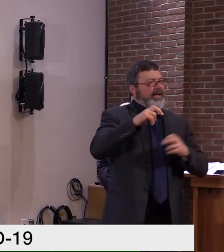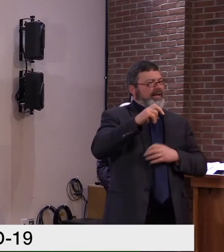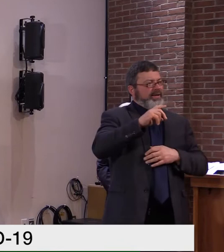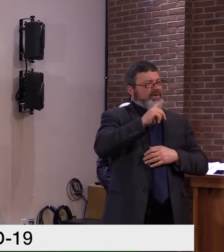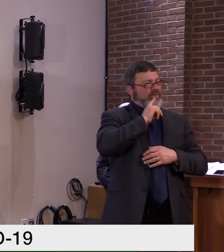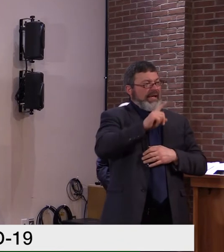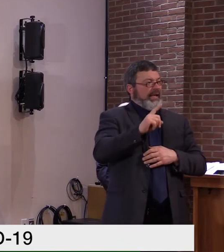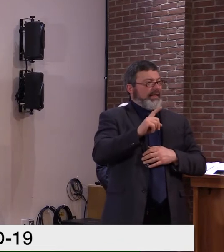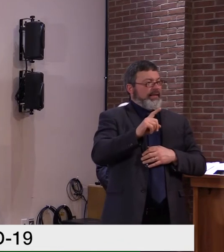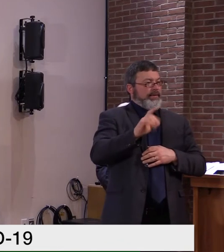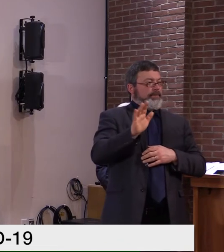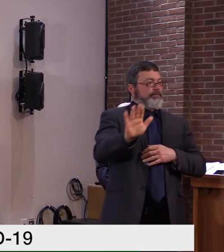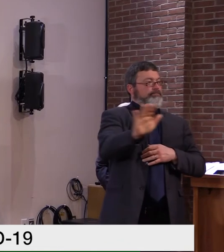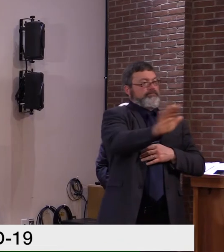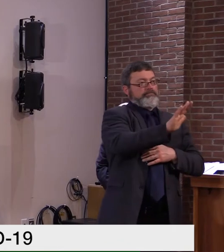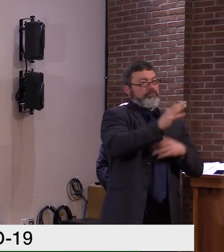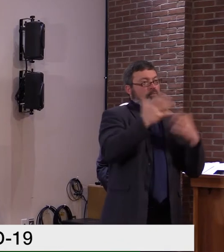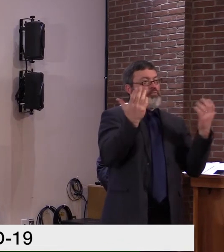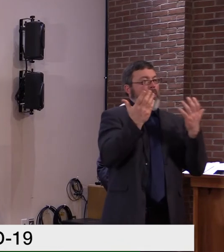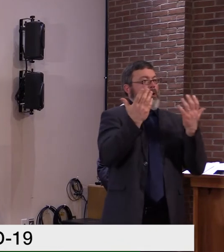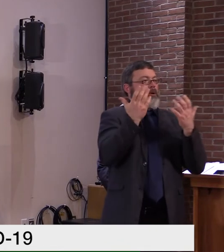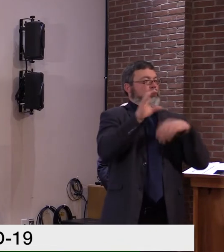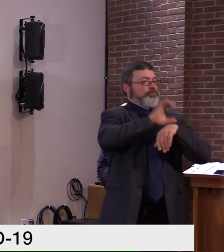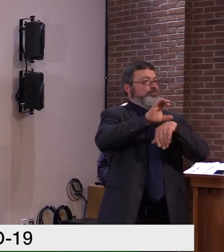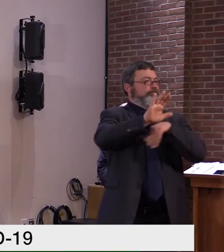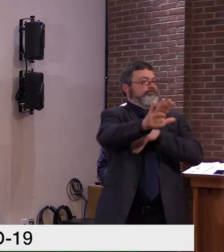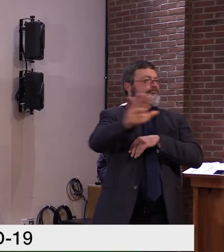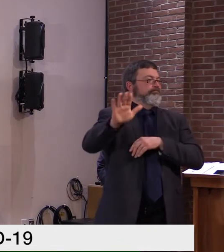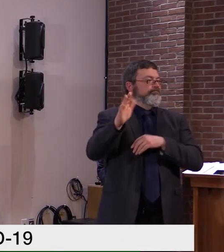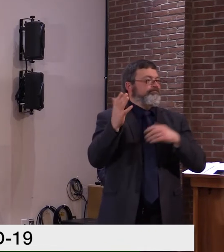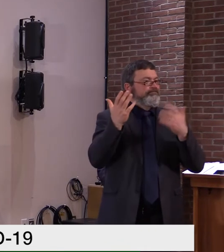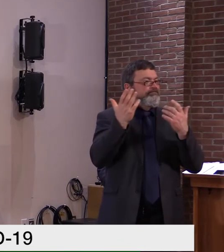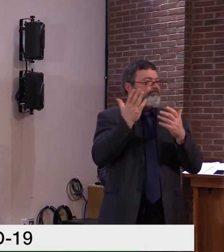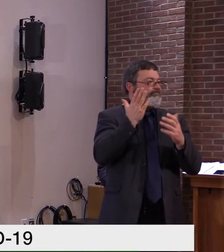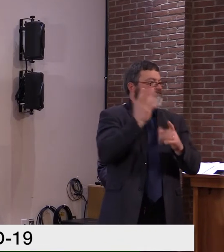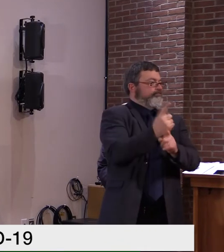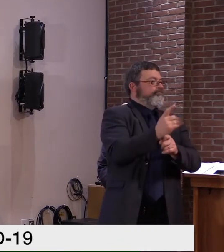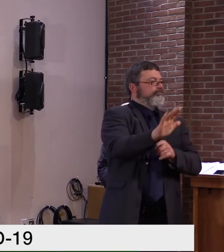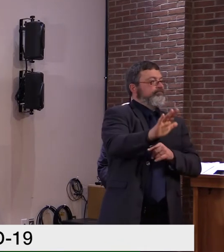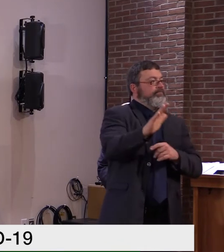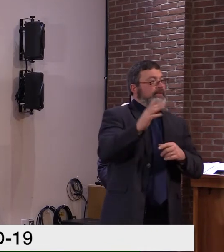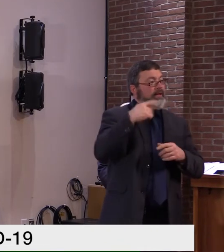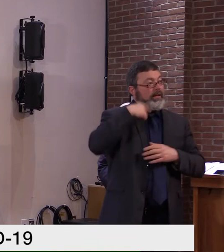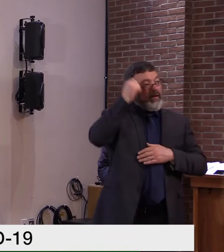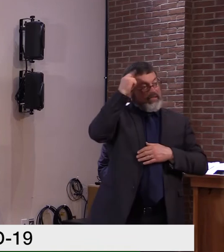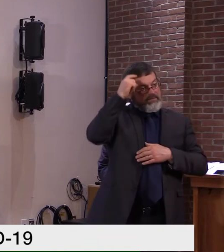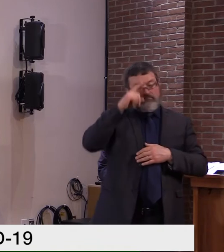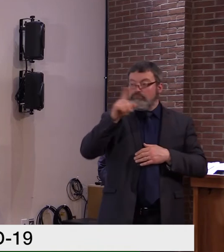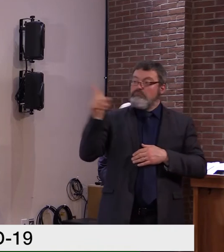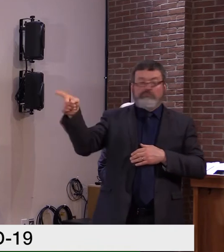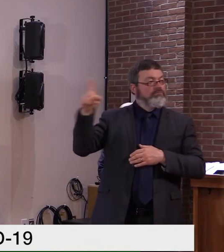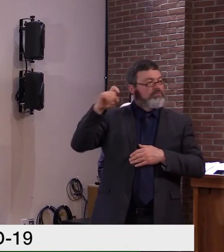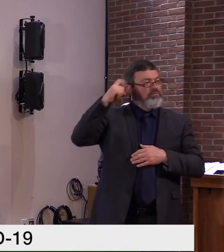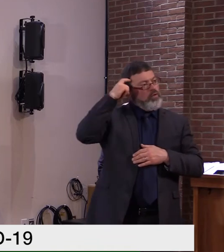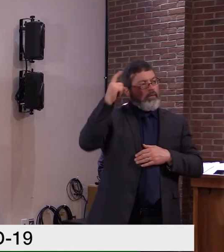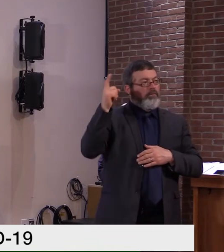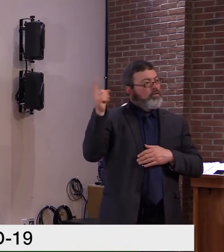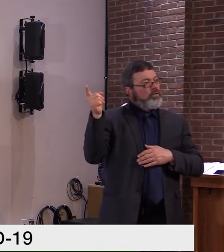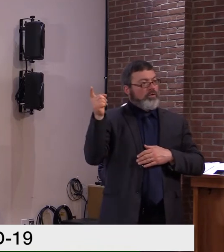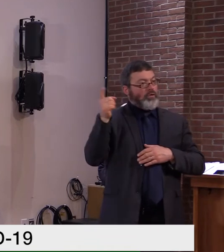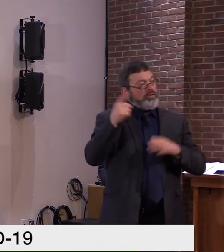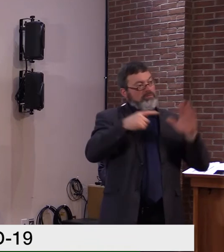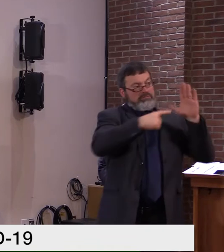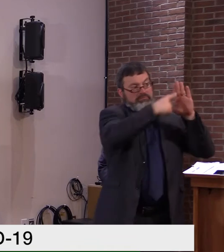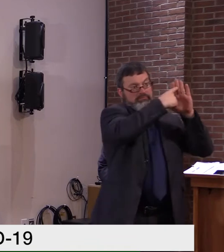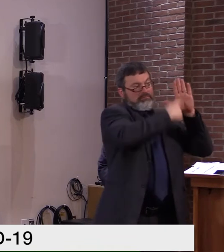can reiterate what the governor said in that we are confident in the information that was obtained by the contact